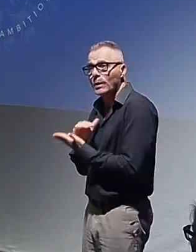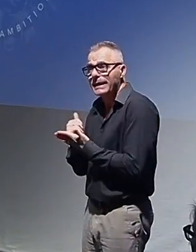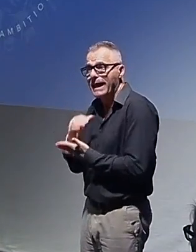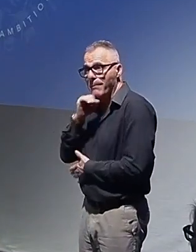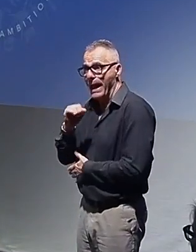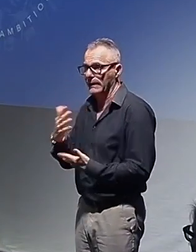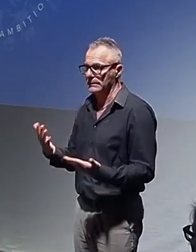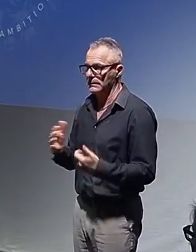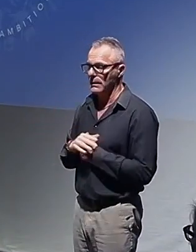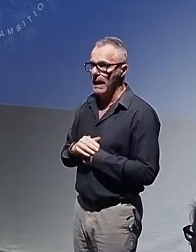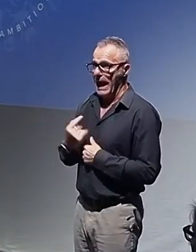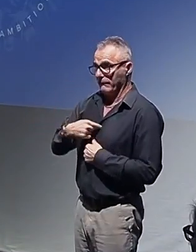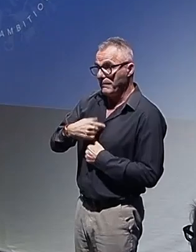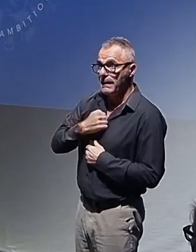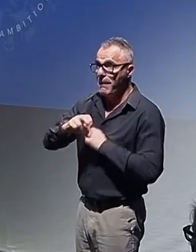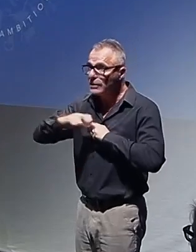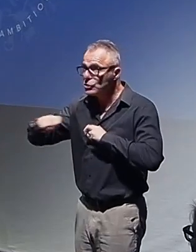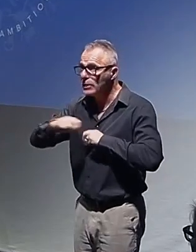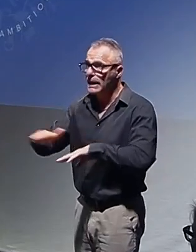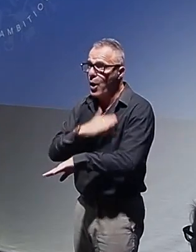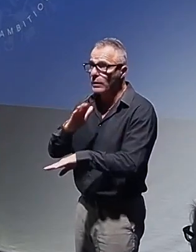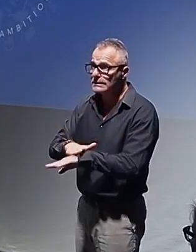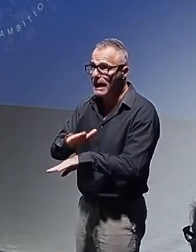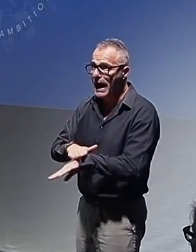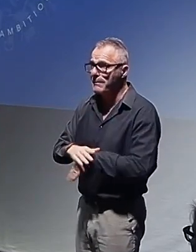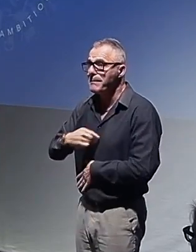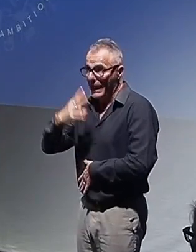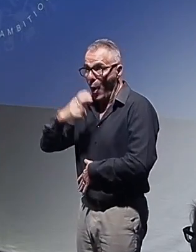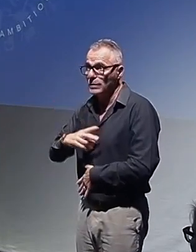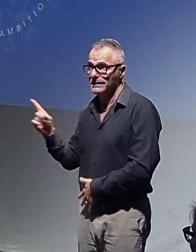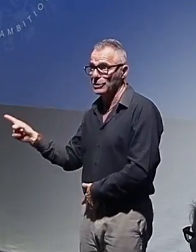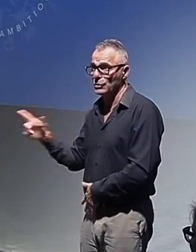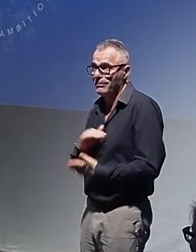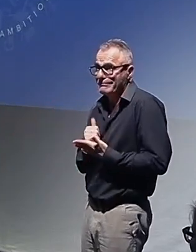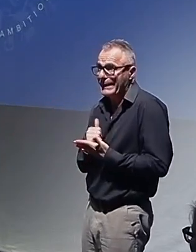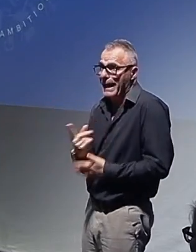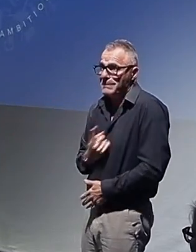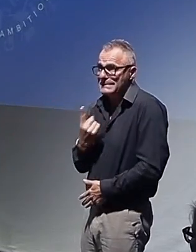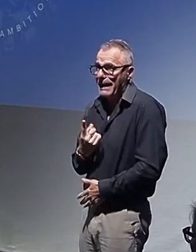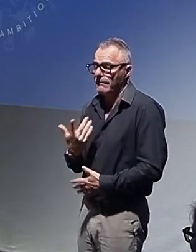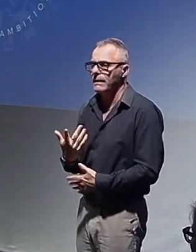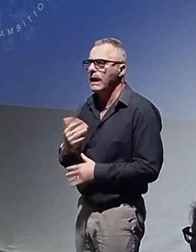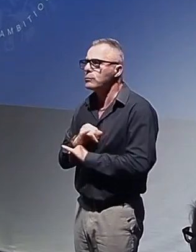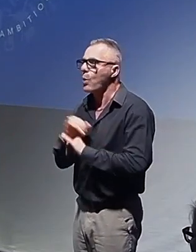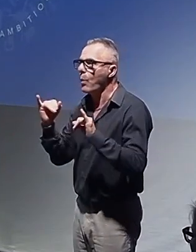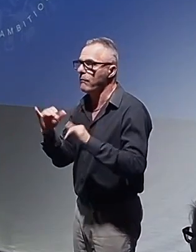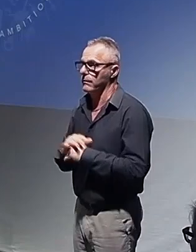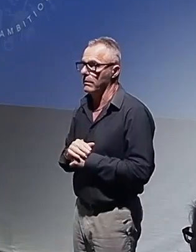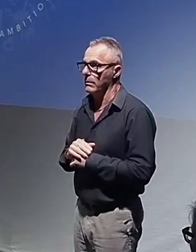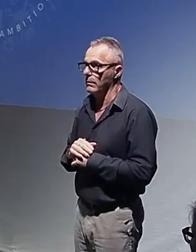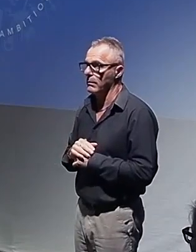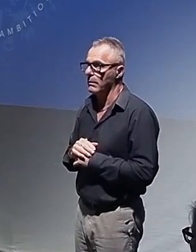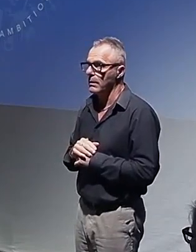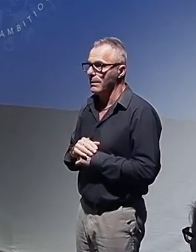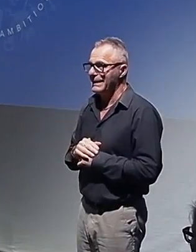my journey, took a long, long time because I'm significantly older than you. And it was horrible to be a kid